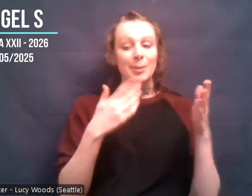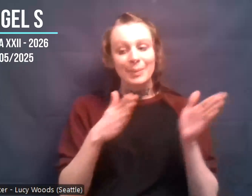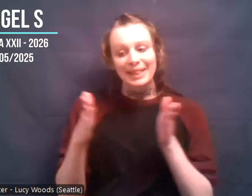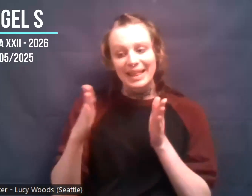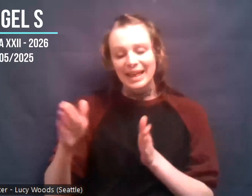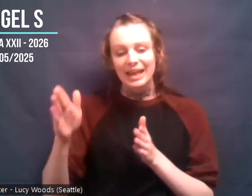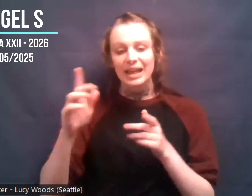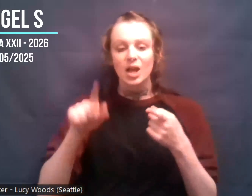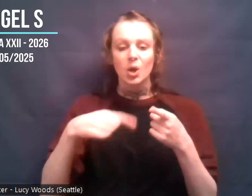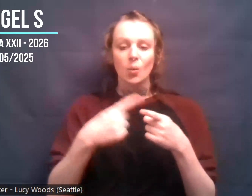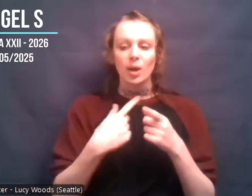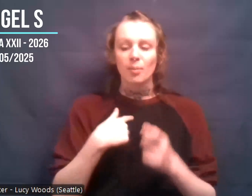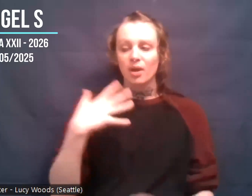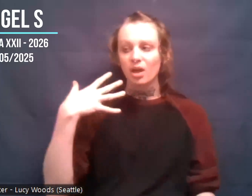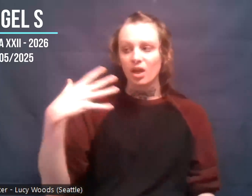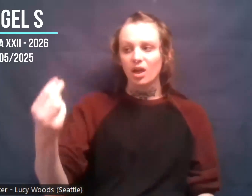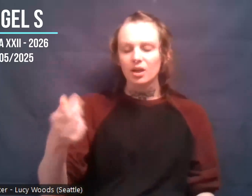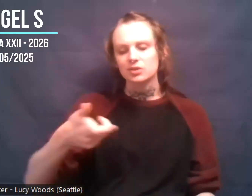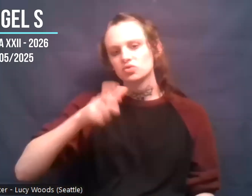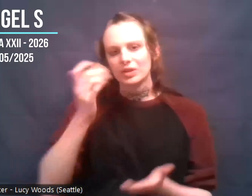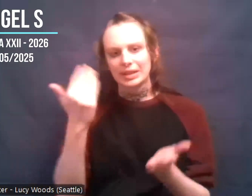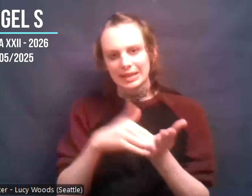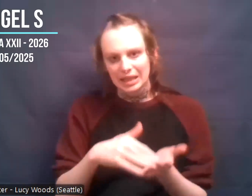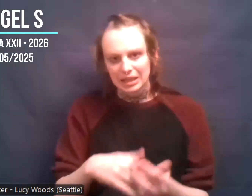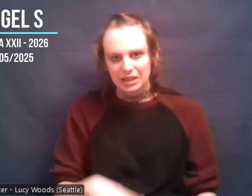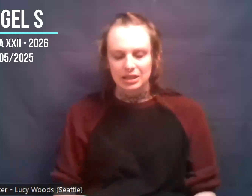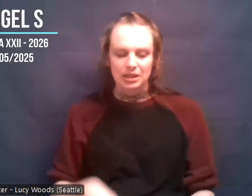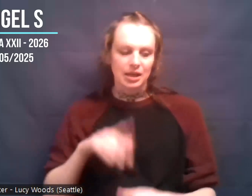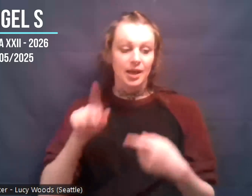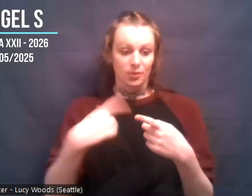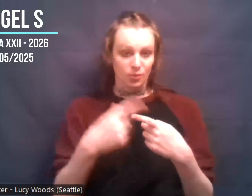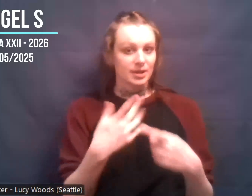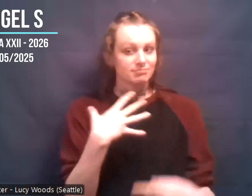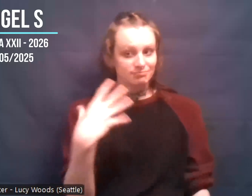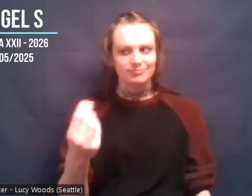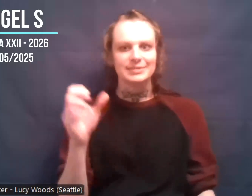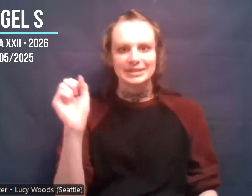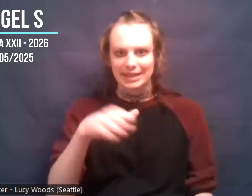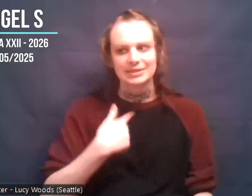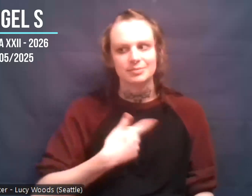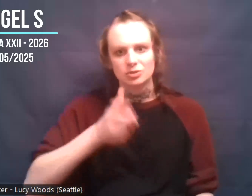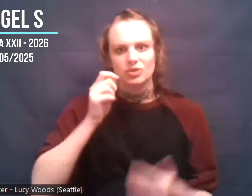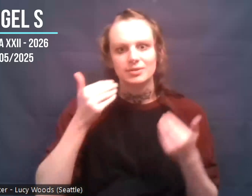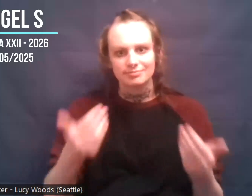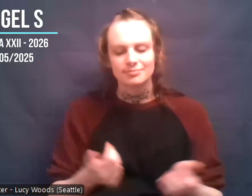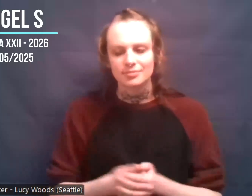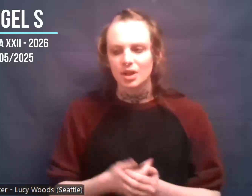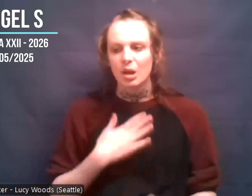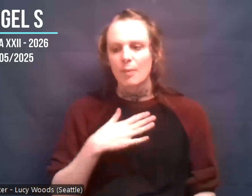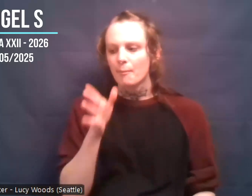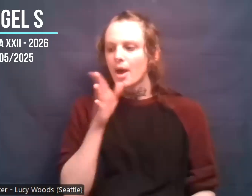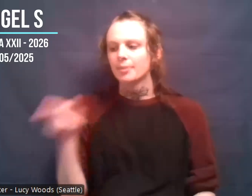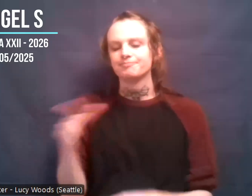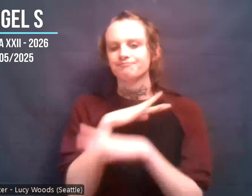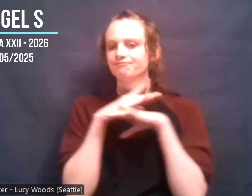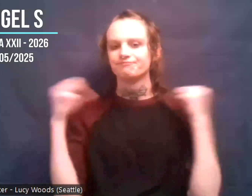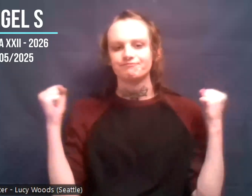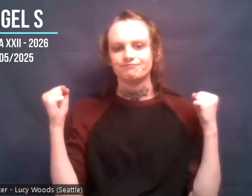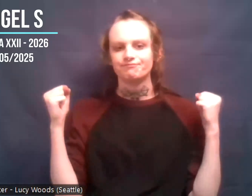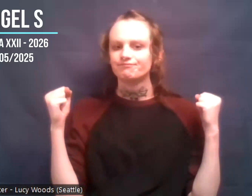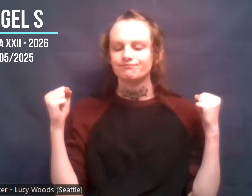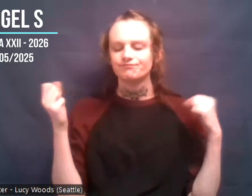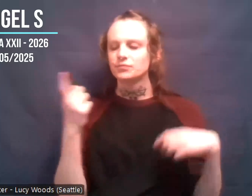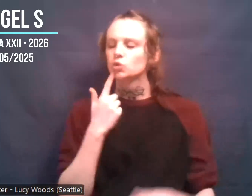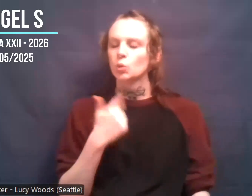it. And as soon as I got out of there, that's exactly what I did. But my mom had enough and she put an ultimatum on me and she